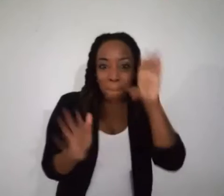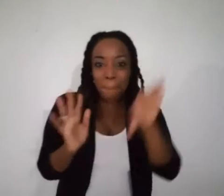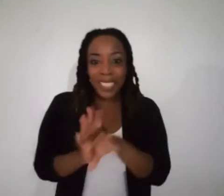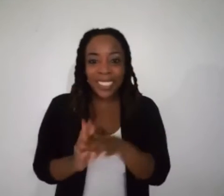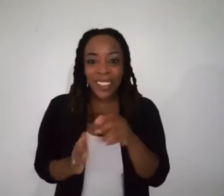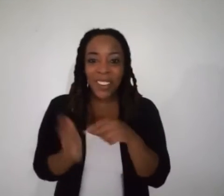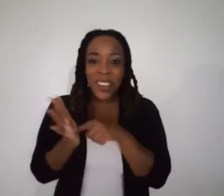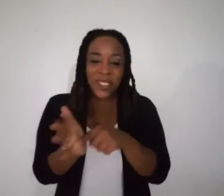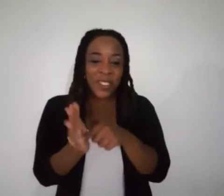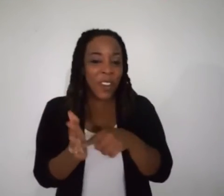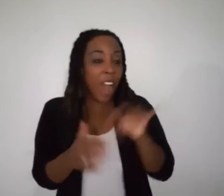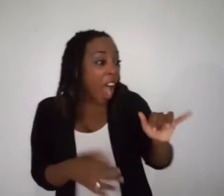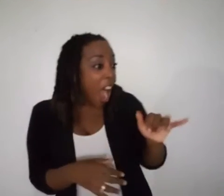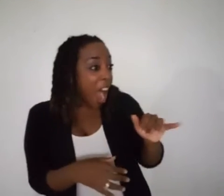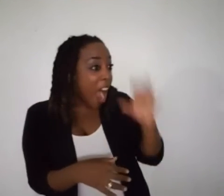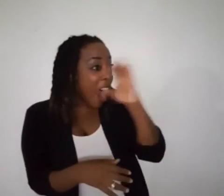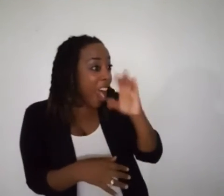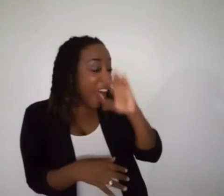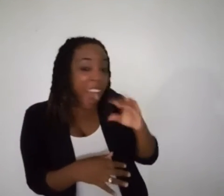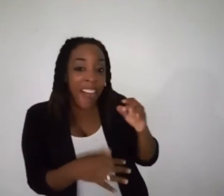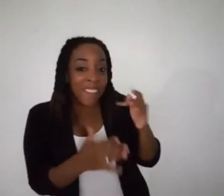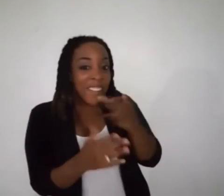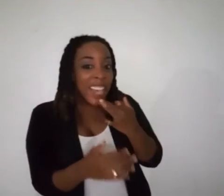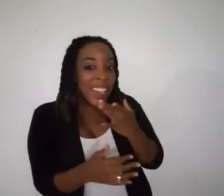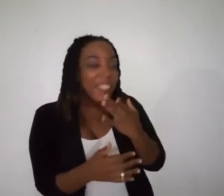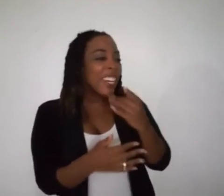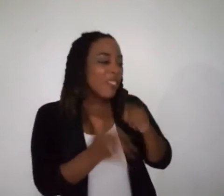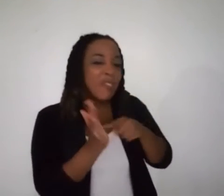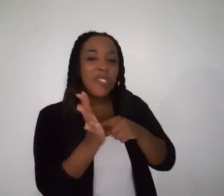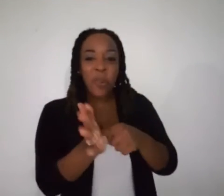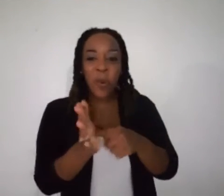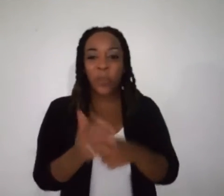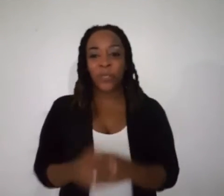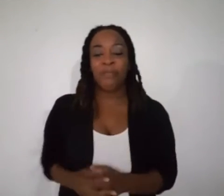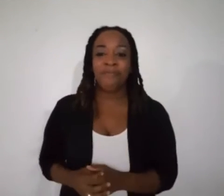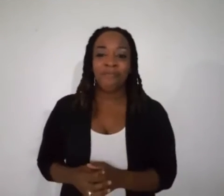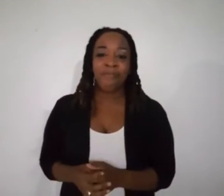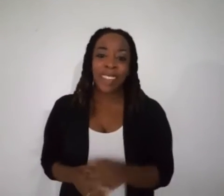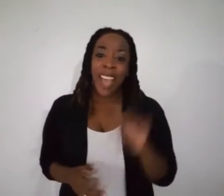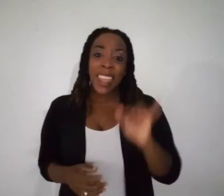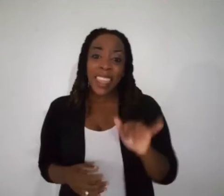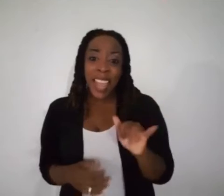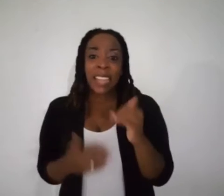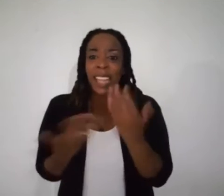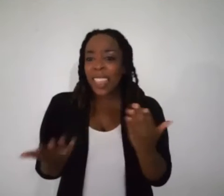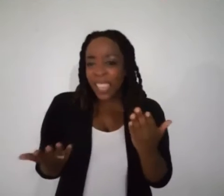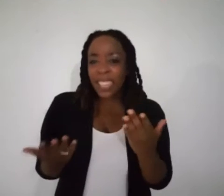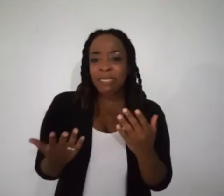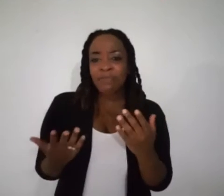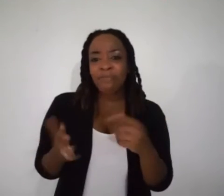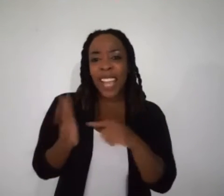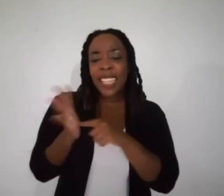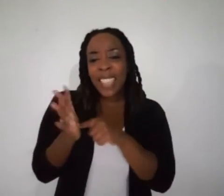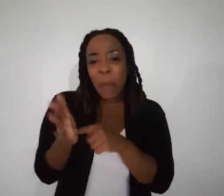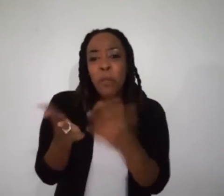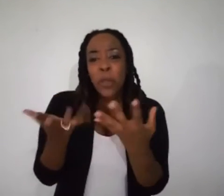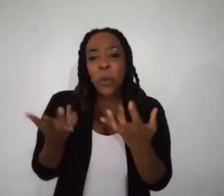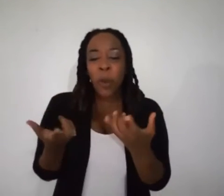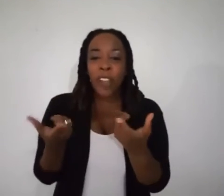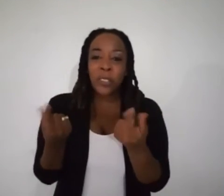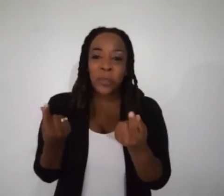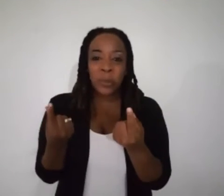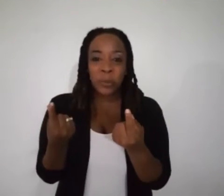favorite character. So those are the things that you would want to do when you want to teach your child about a disability, teach your child